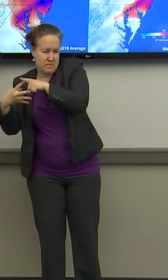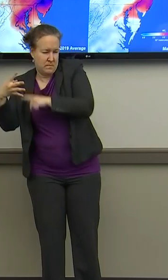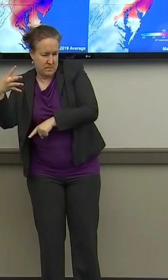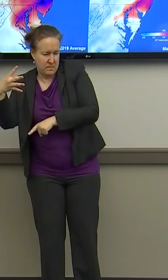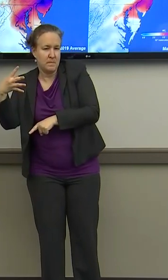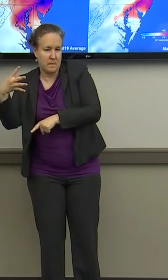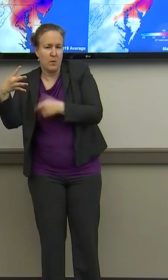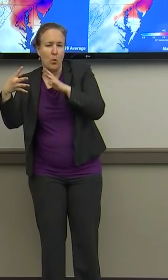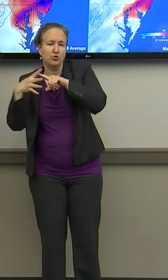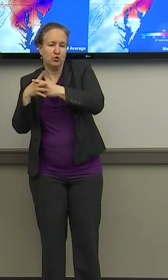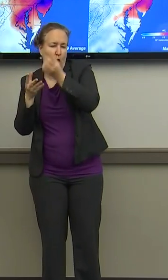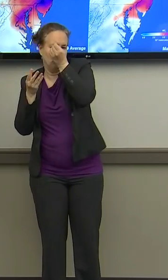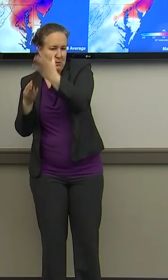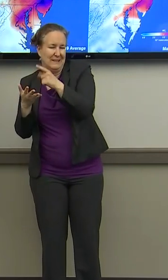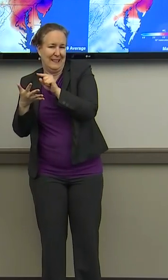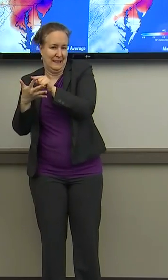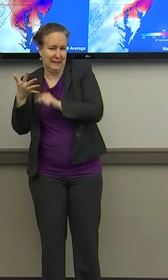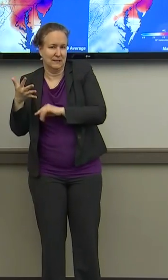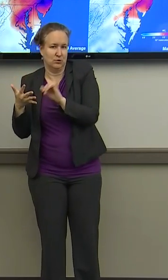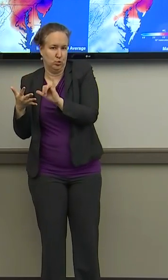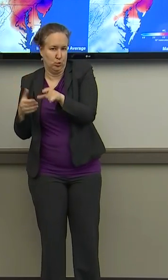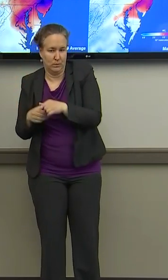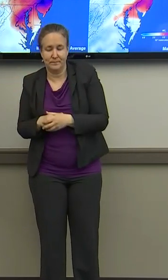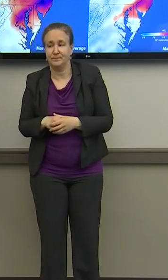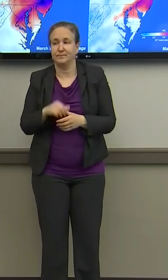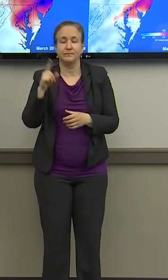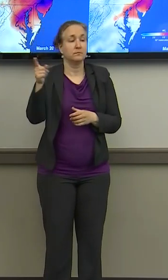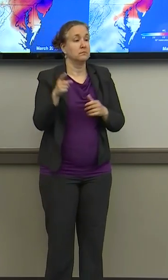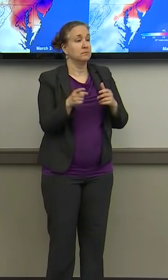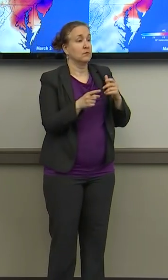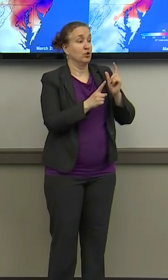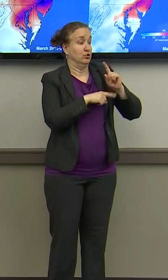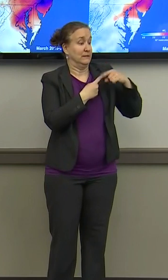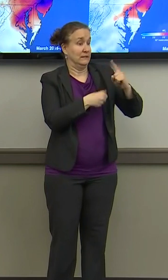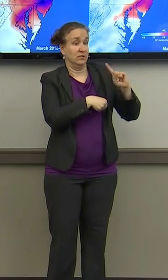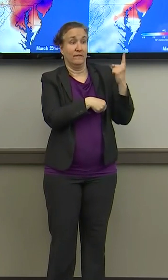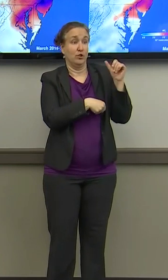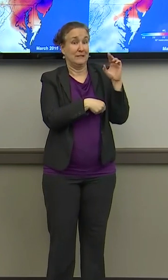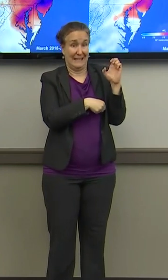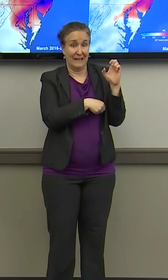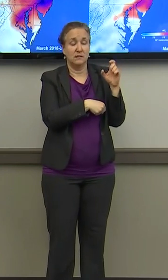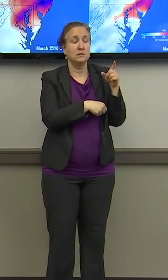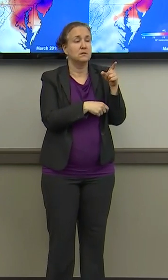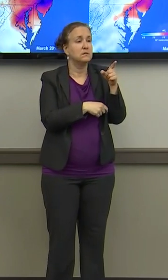also report the probables. so our total since the first cases were